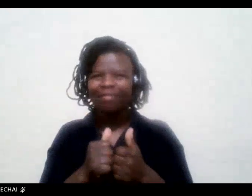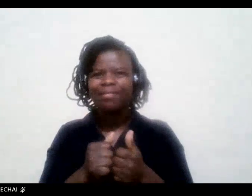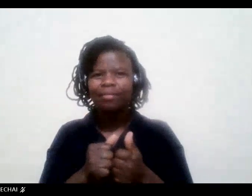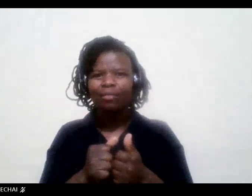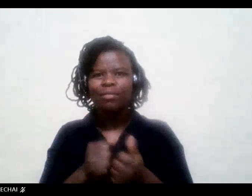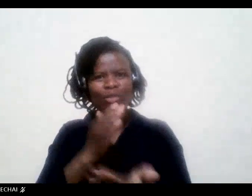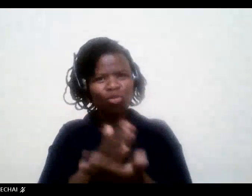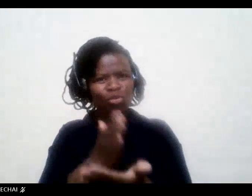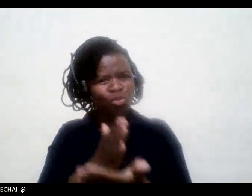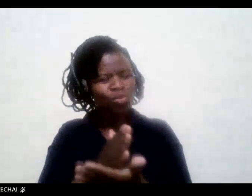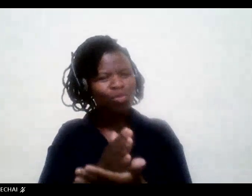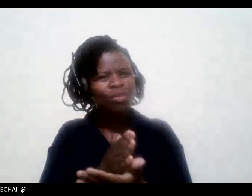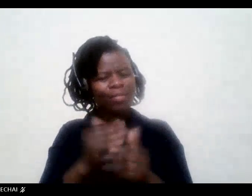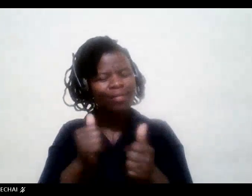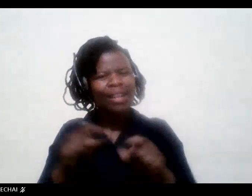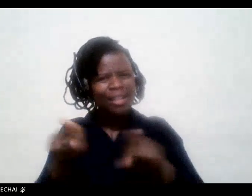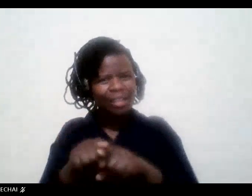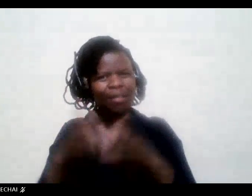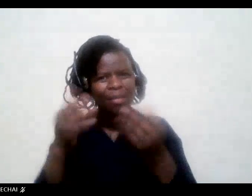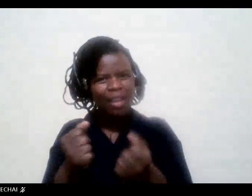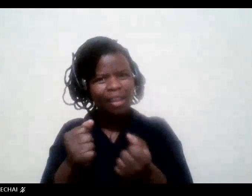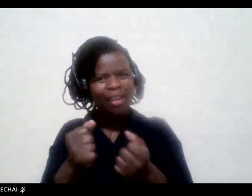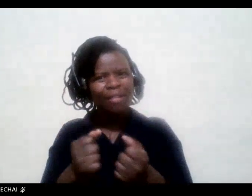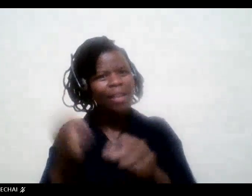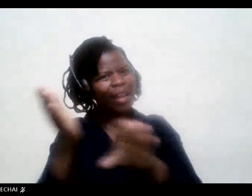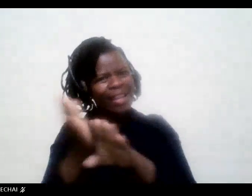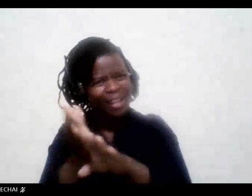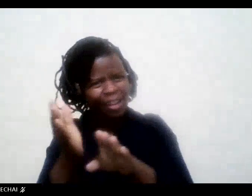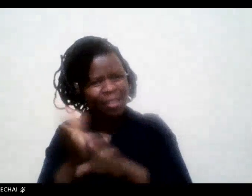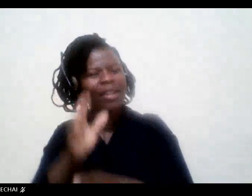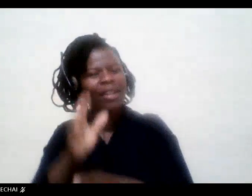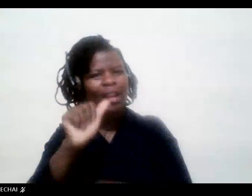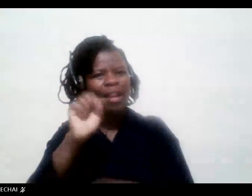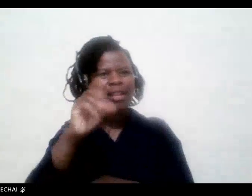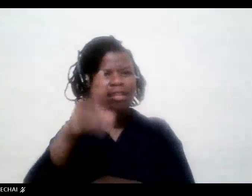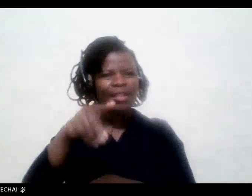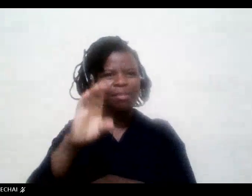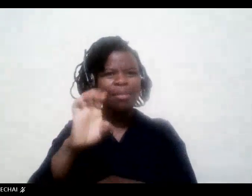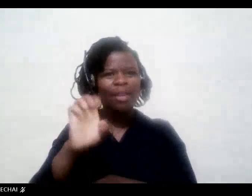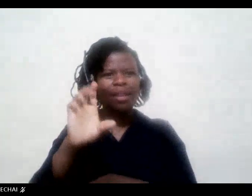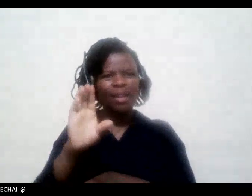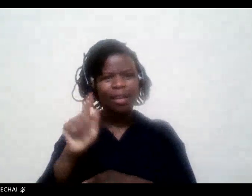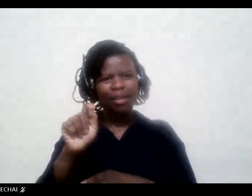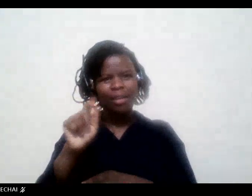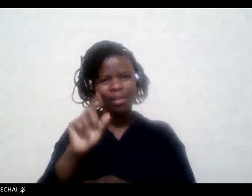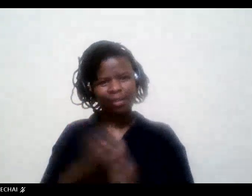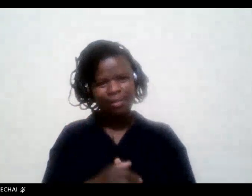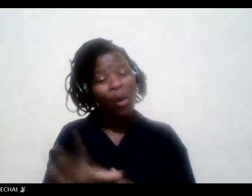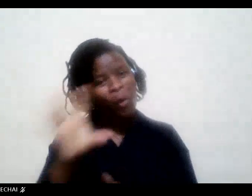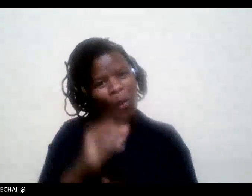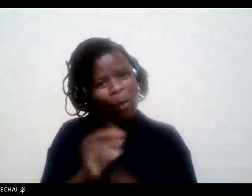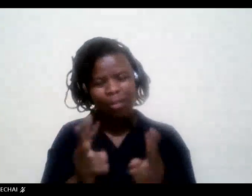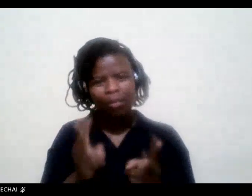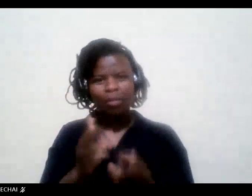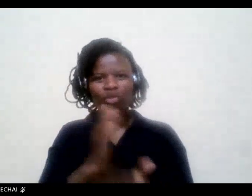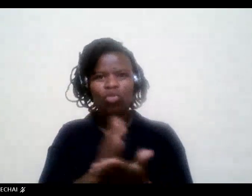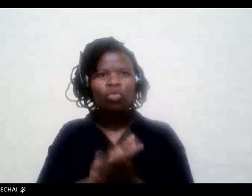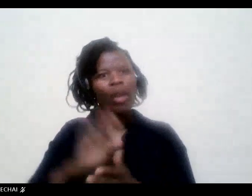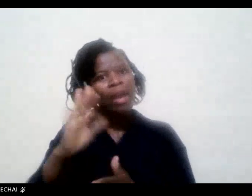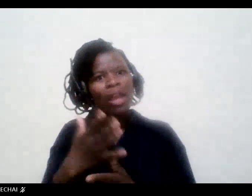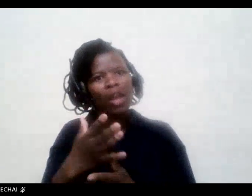at what are the different aspects that is come. Yeah. All right, everybody. If no further last